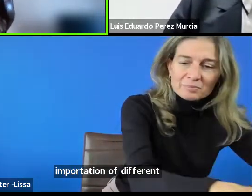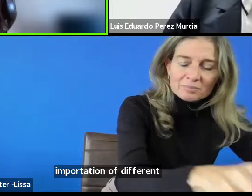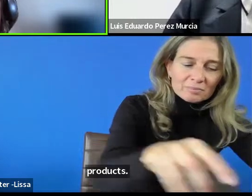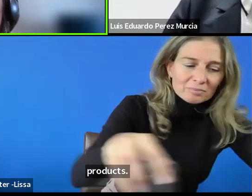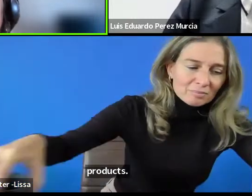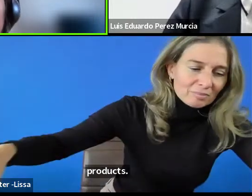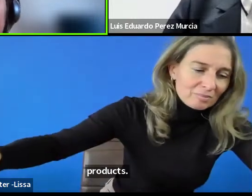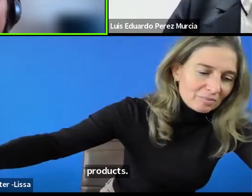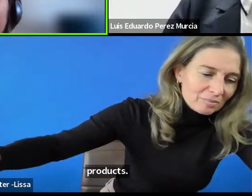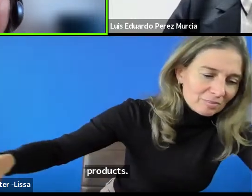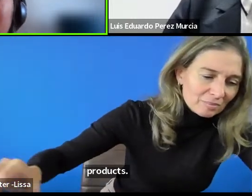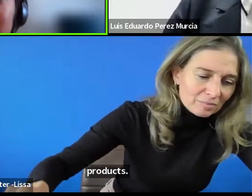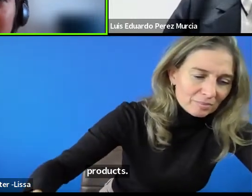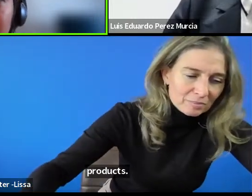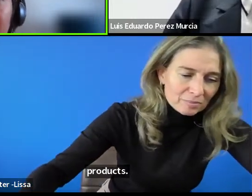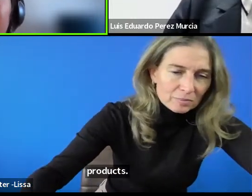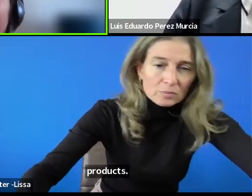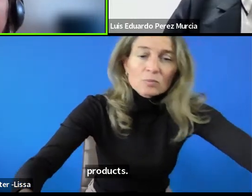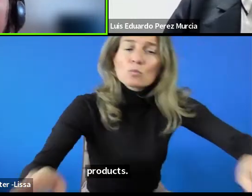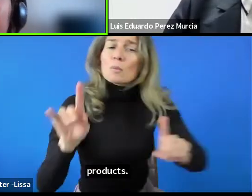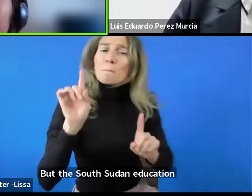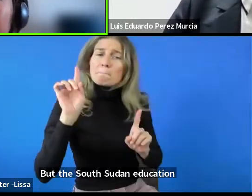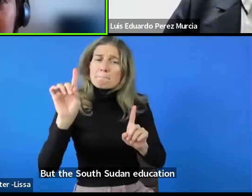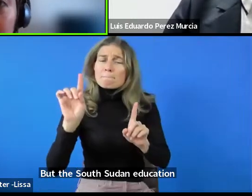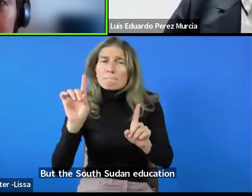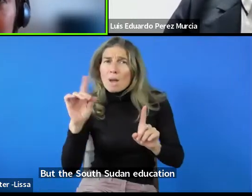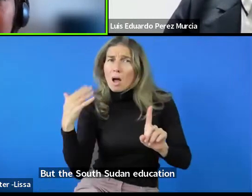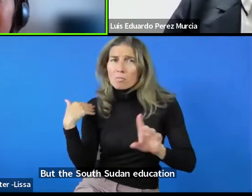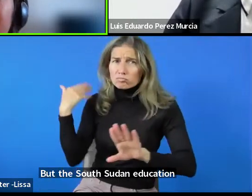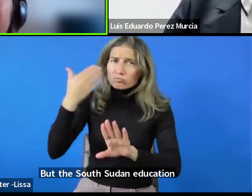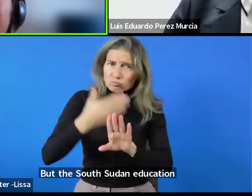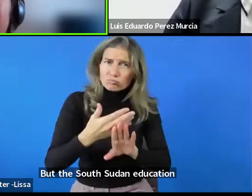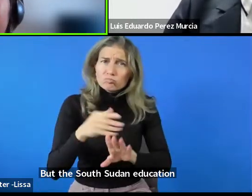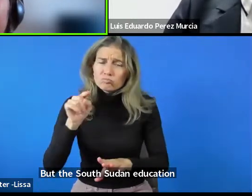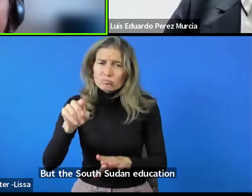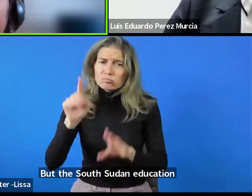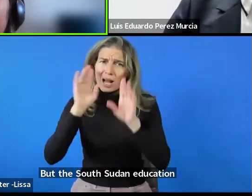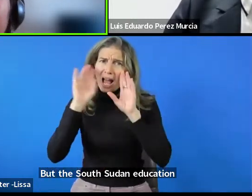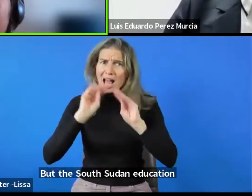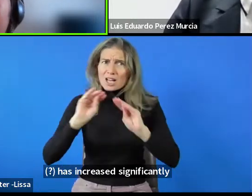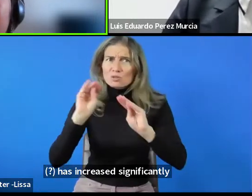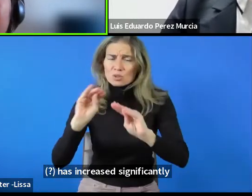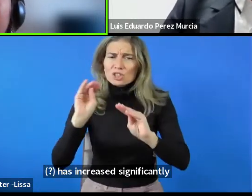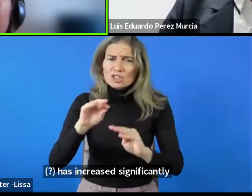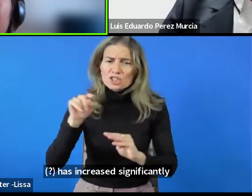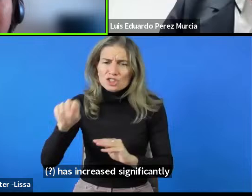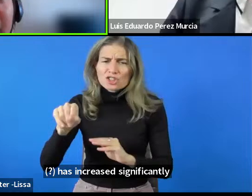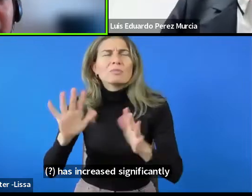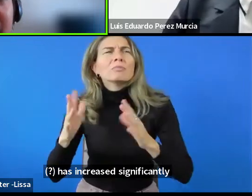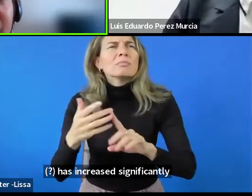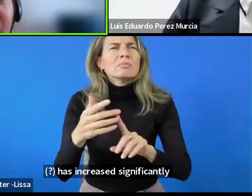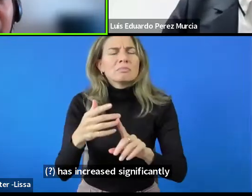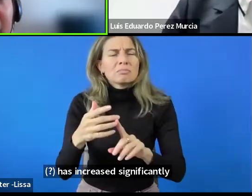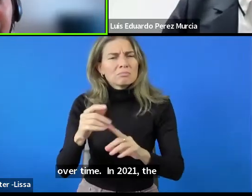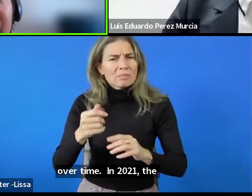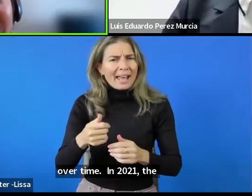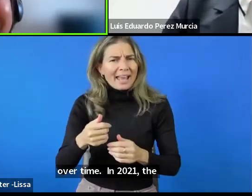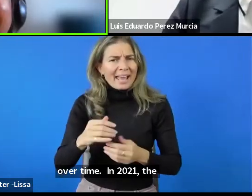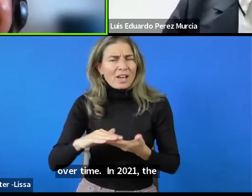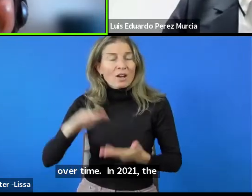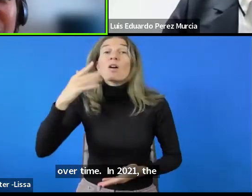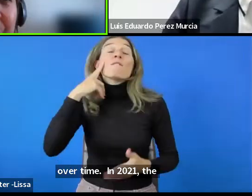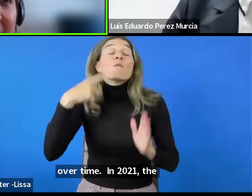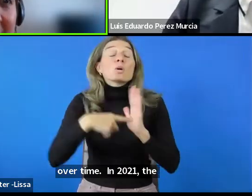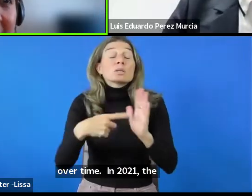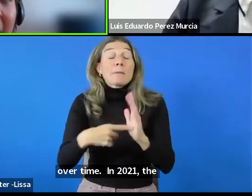has increased significantly over time. So in 2021, the education spend was about 11.21% of its budget,